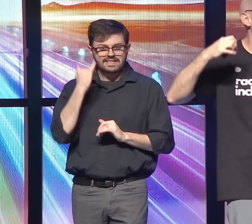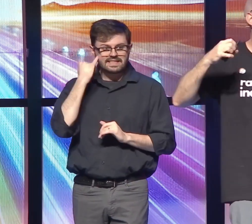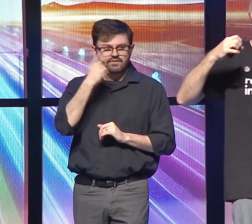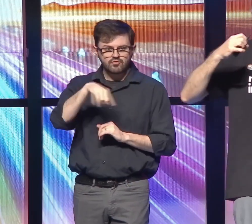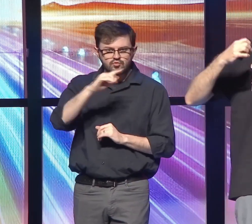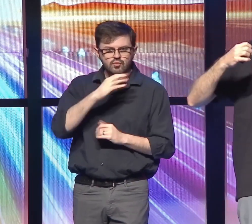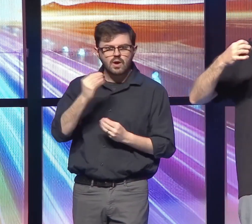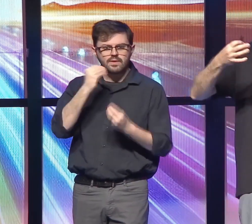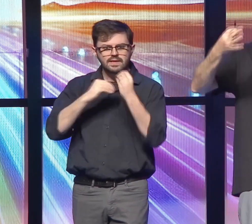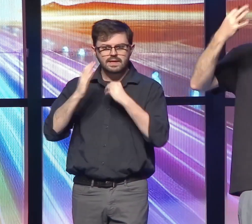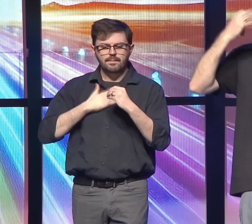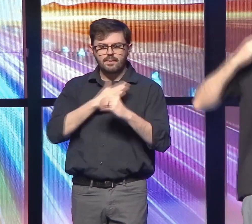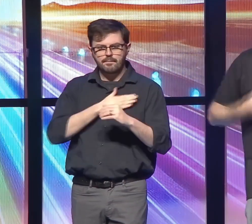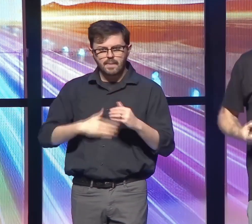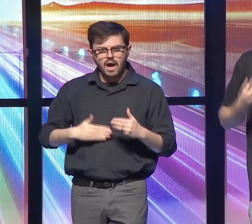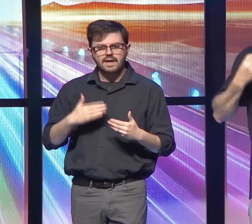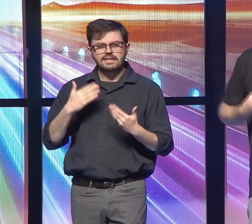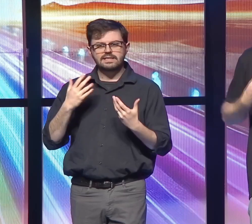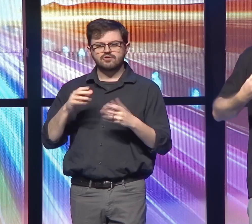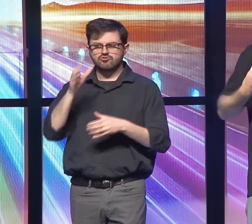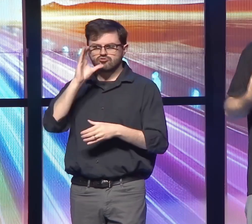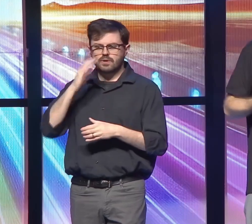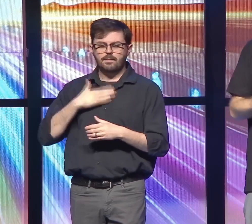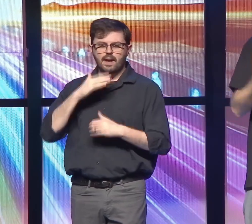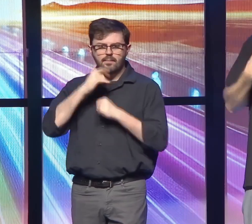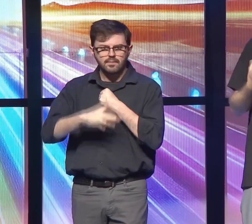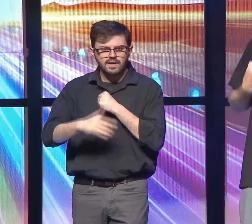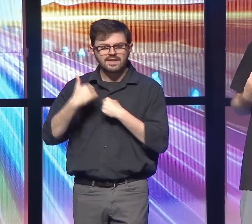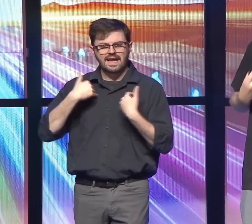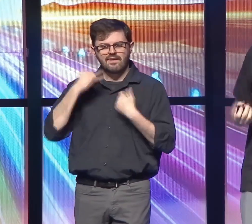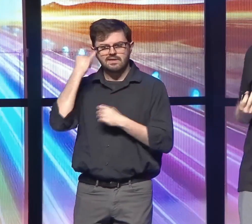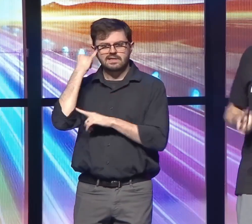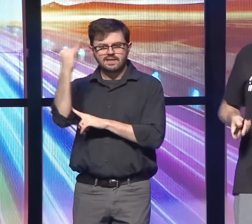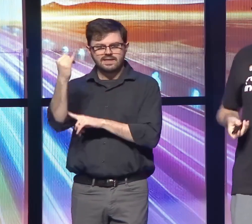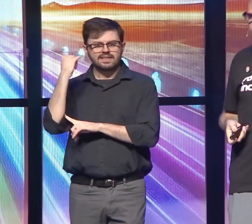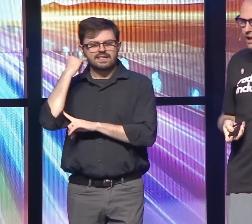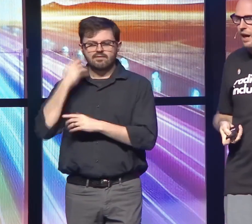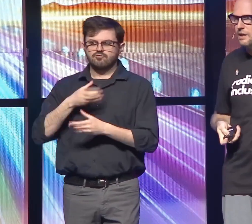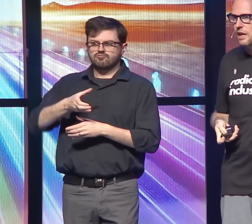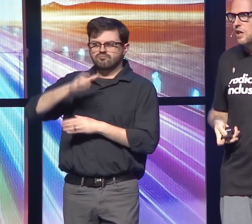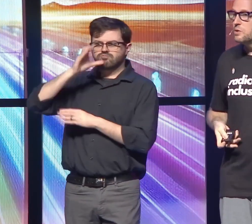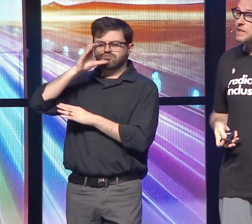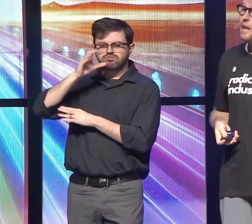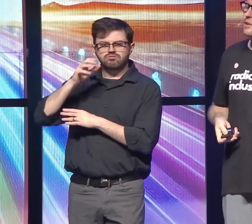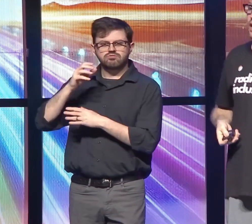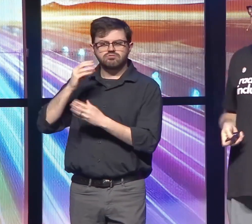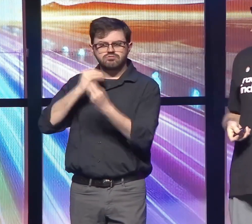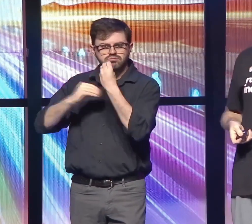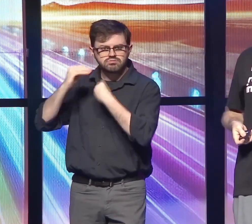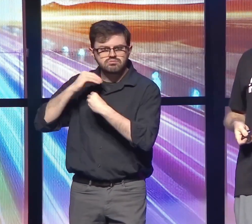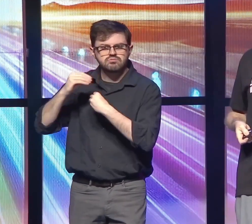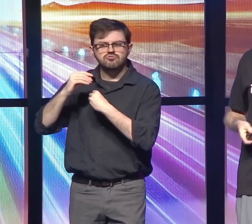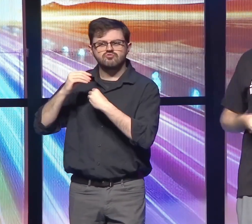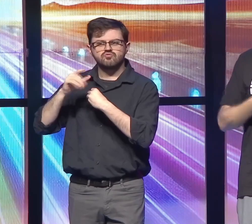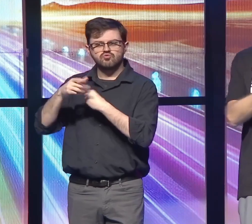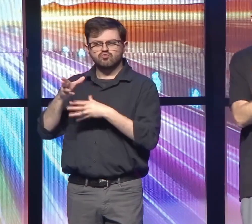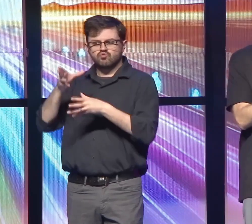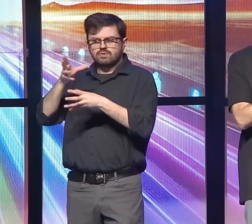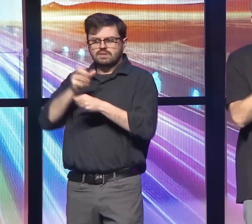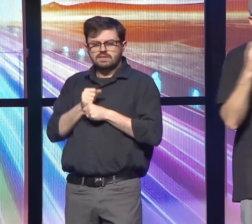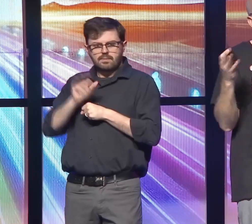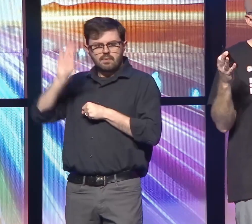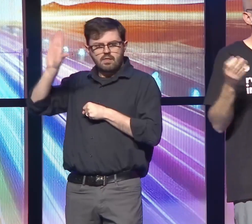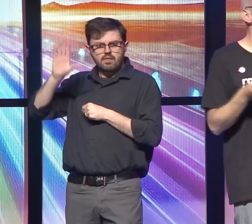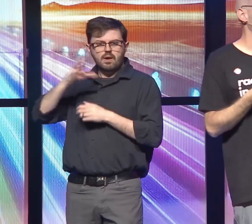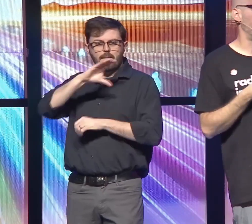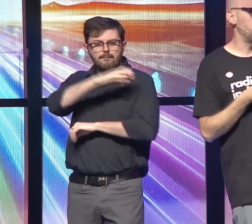idea there that by consuming that, I'm actually being imbibed with the power of that God. So it's kind of a controversial issue if you were Jewish,